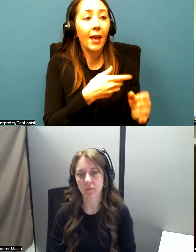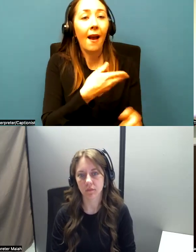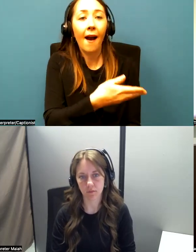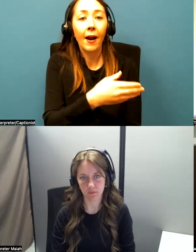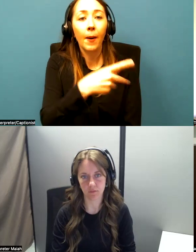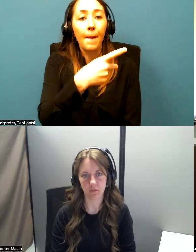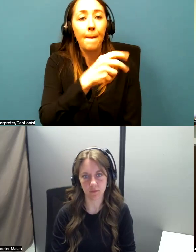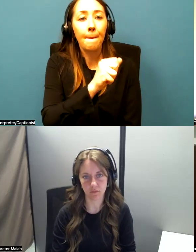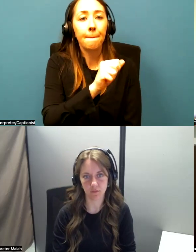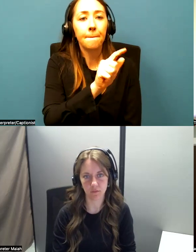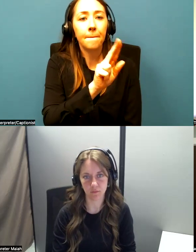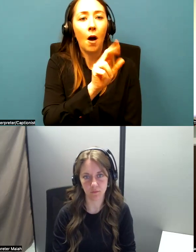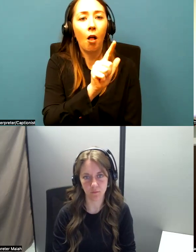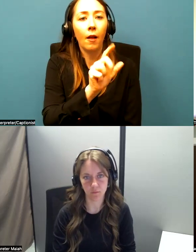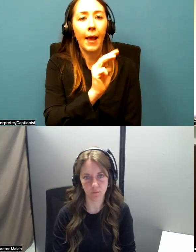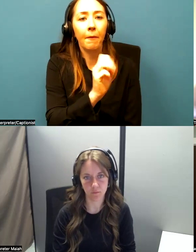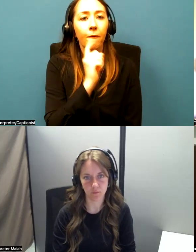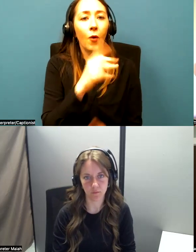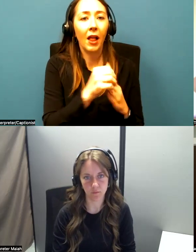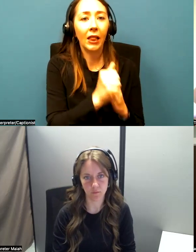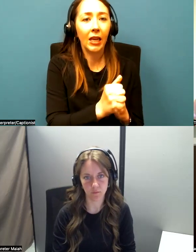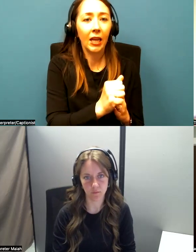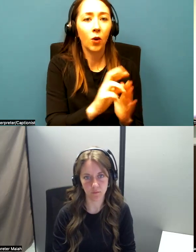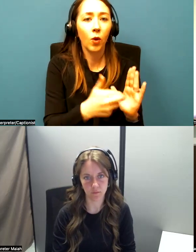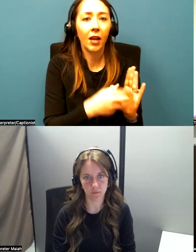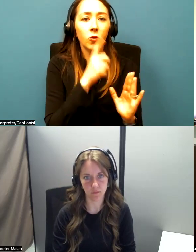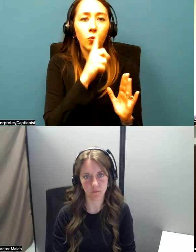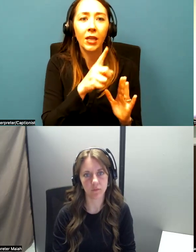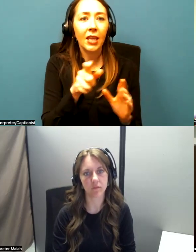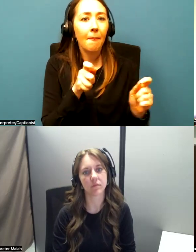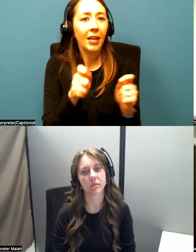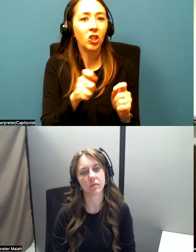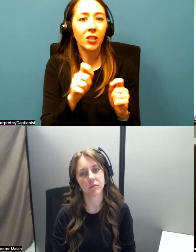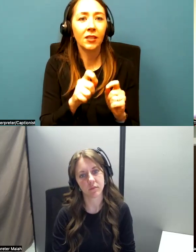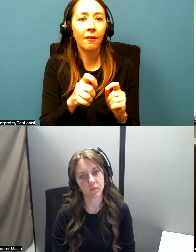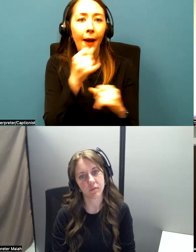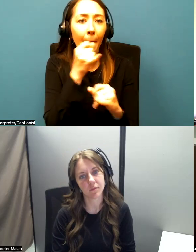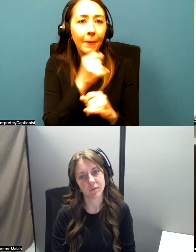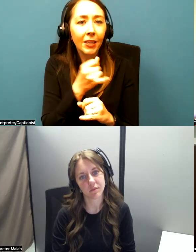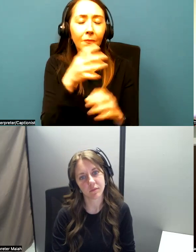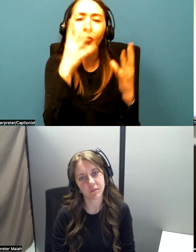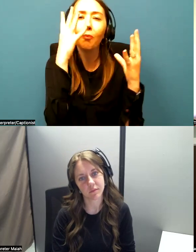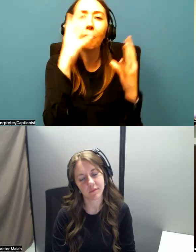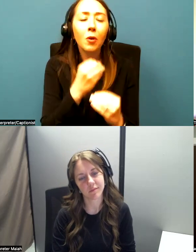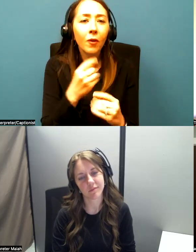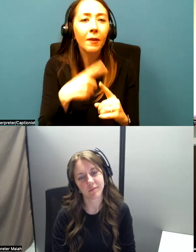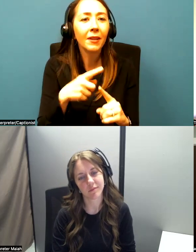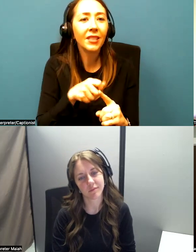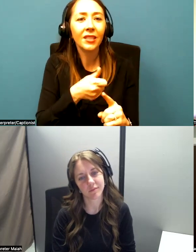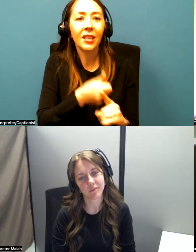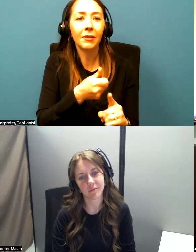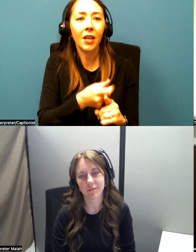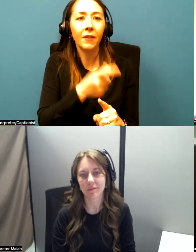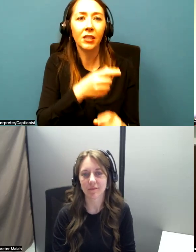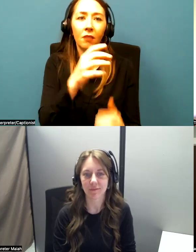in for the lead because he handles comedy so beautifully. He's such a masterful comedian because he's